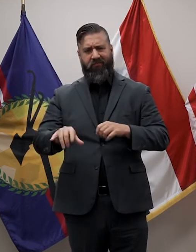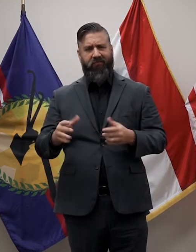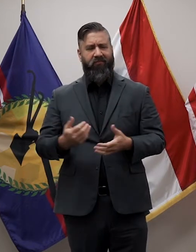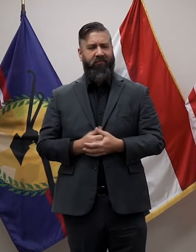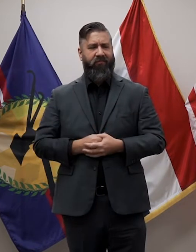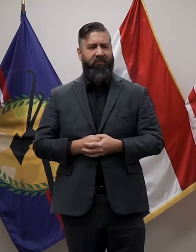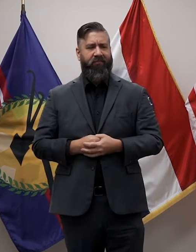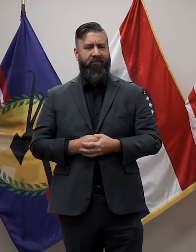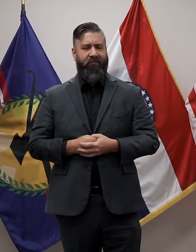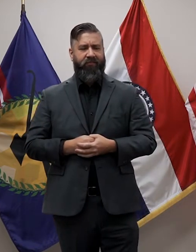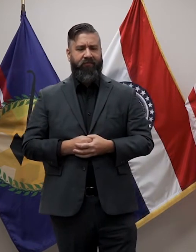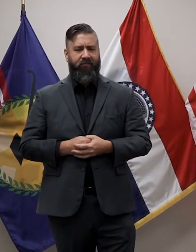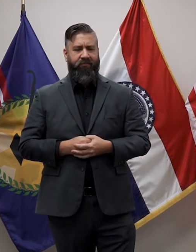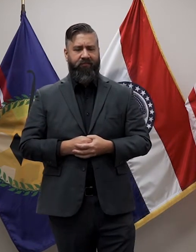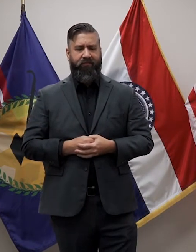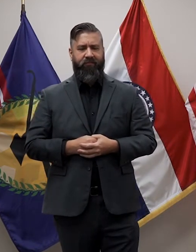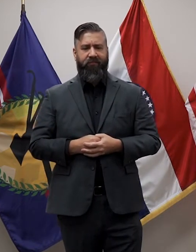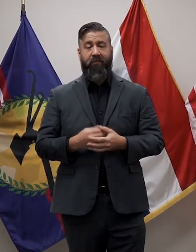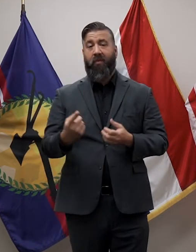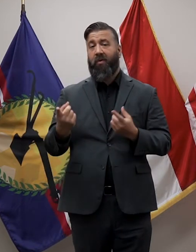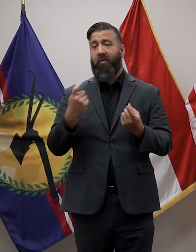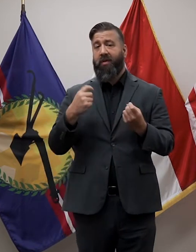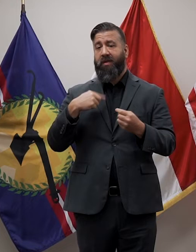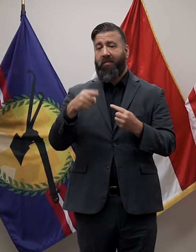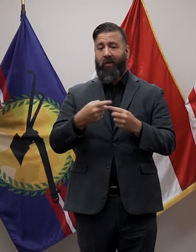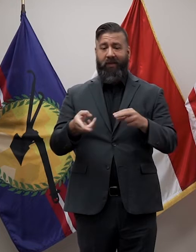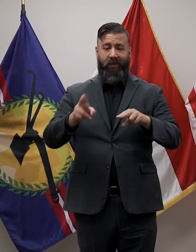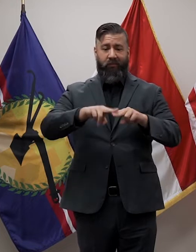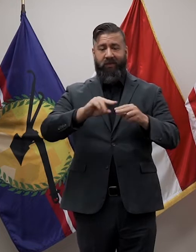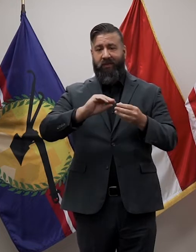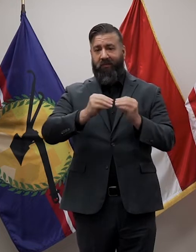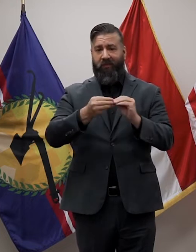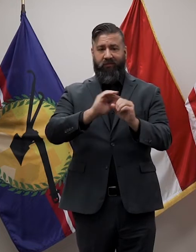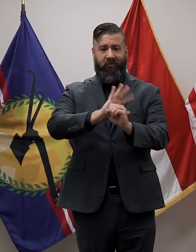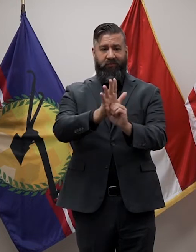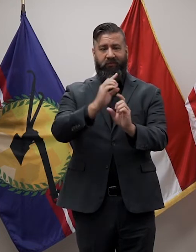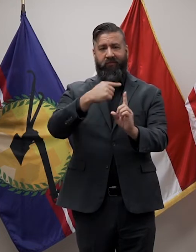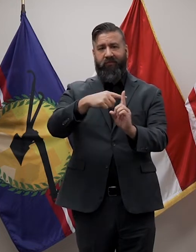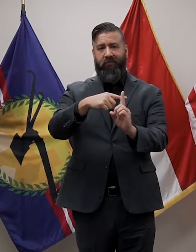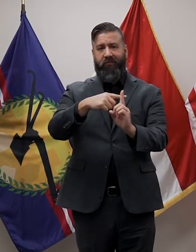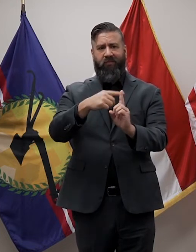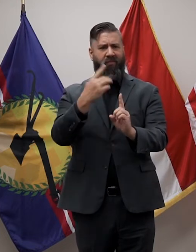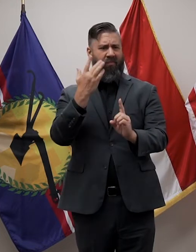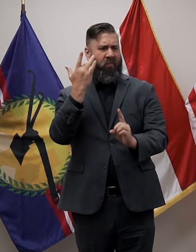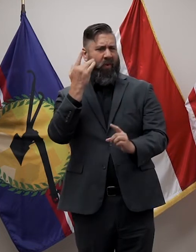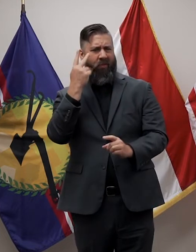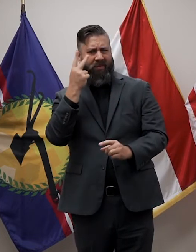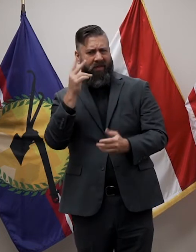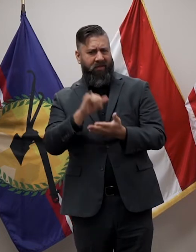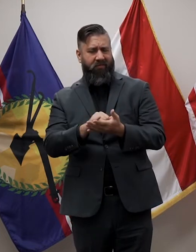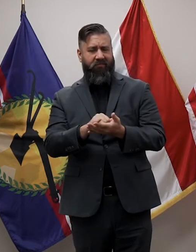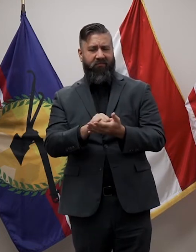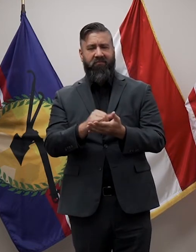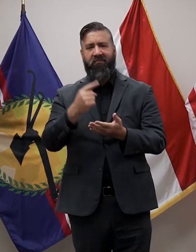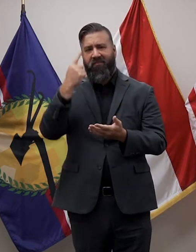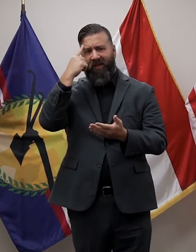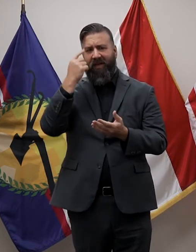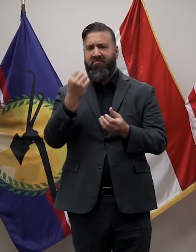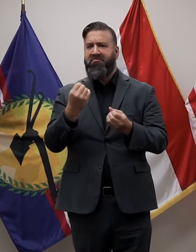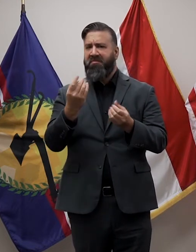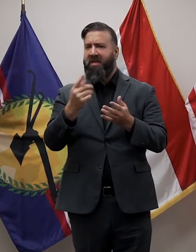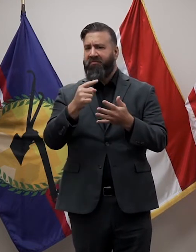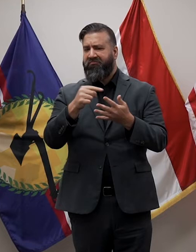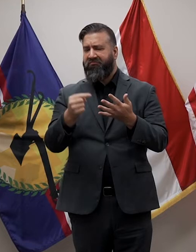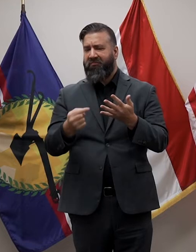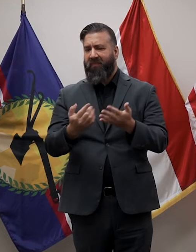So the question is about the increase and why is it, why are we seeing it? I think it's several things. Most